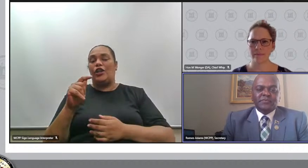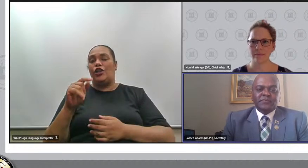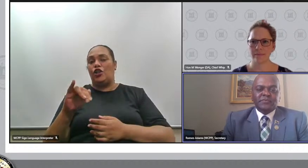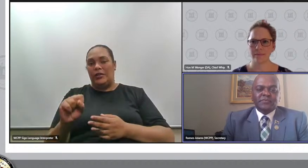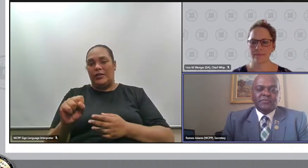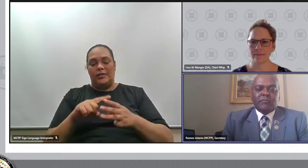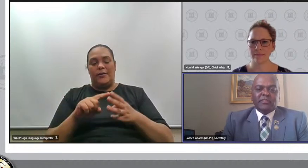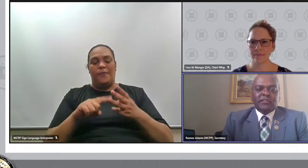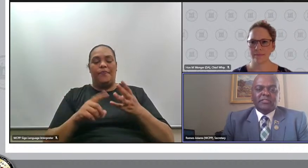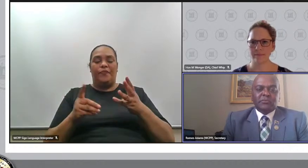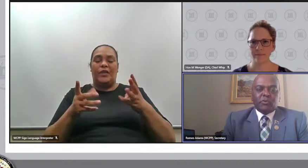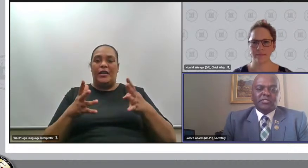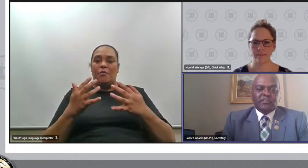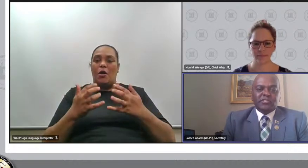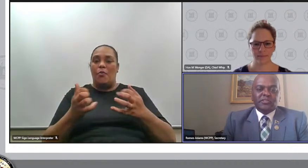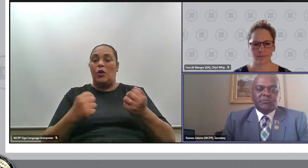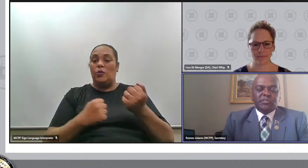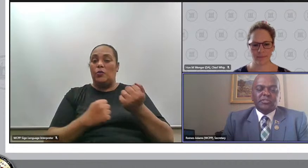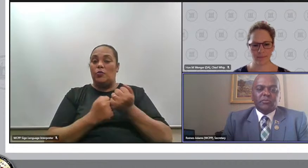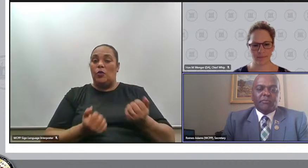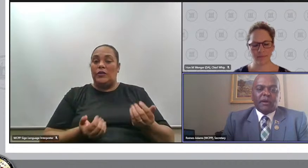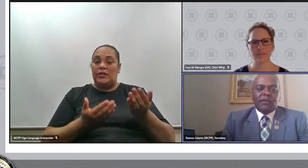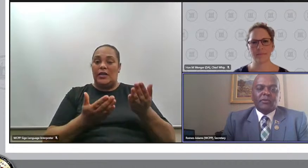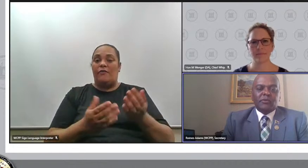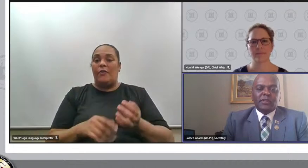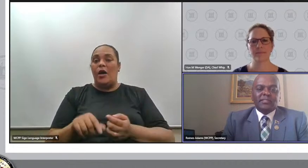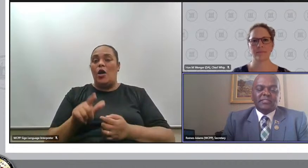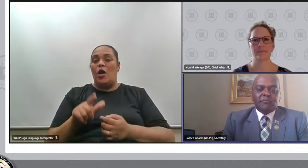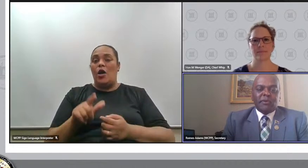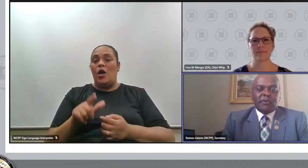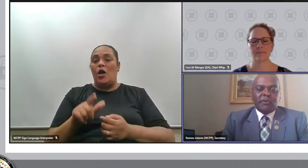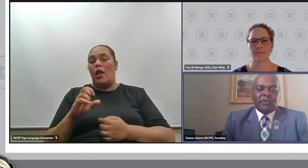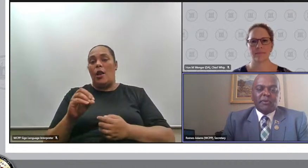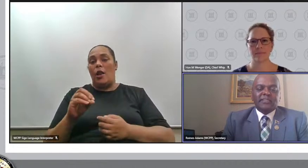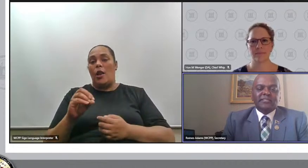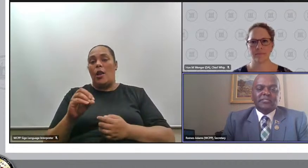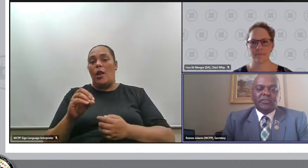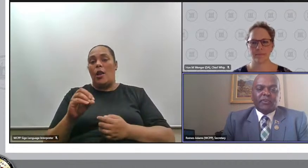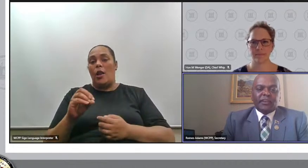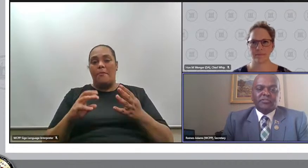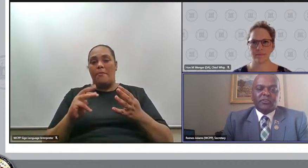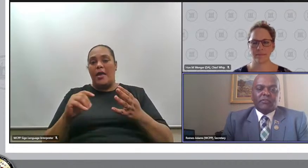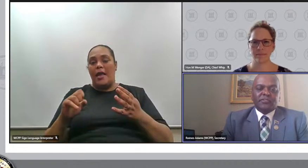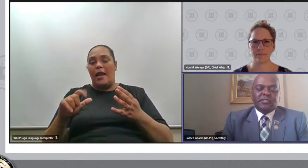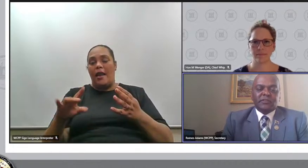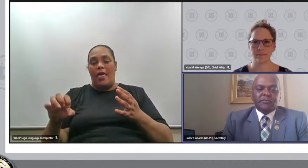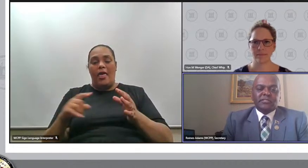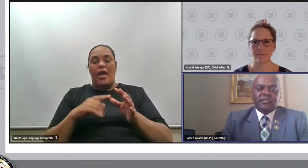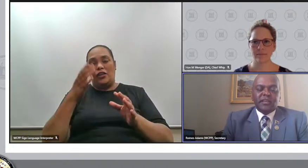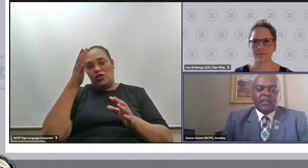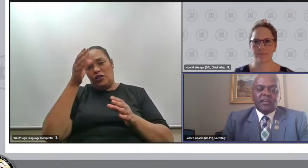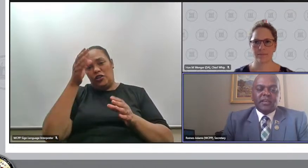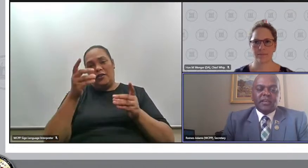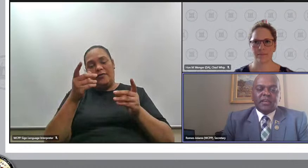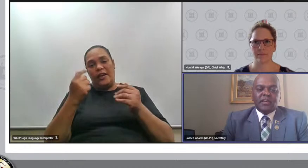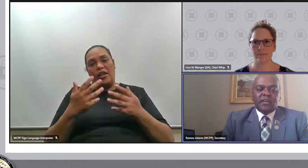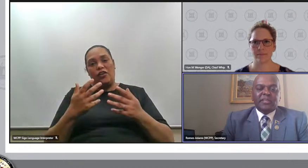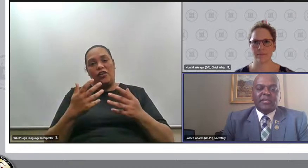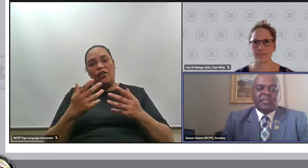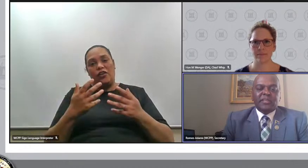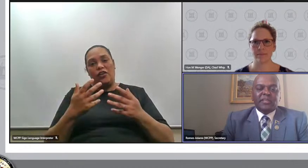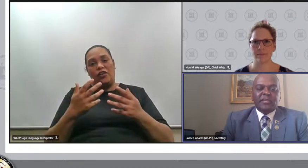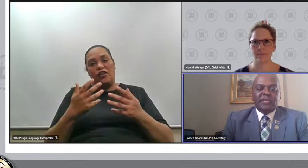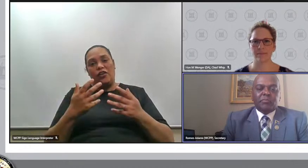is the Director, Parliamentary Support Services, Mr. Lubabalo Stimele, and it is the Chief Financial Officer, Ms.